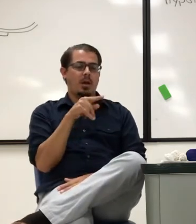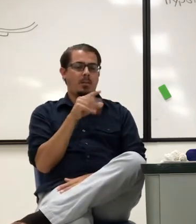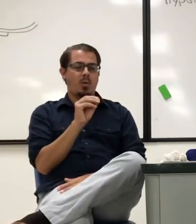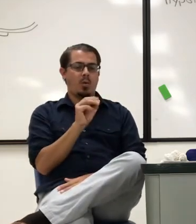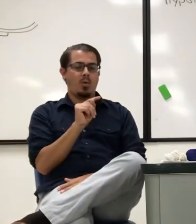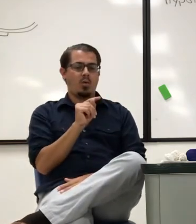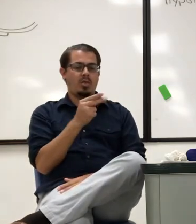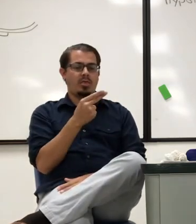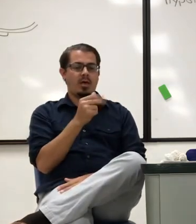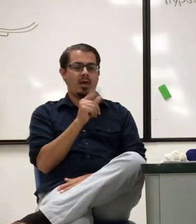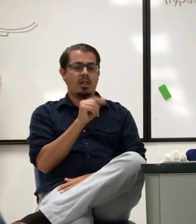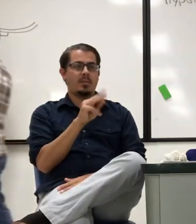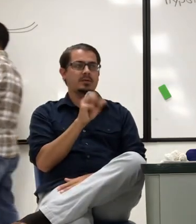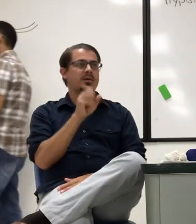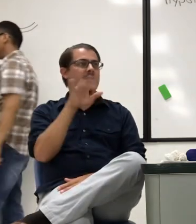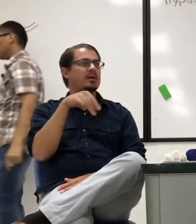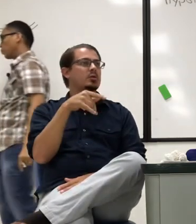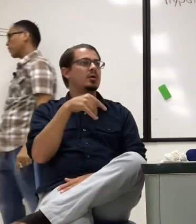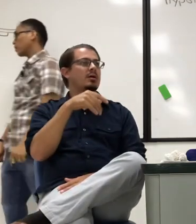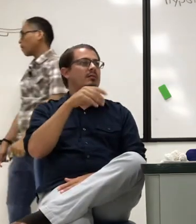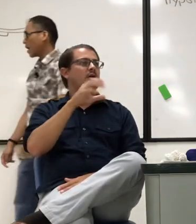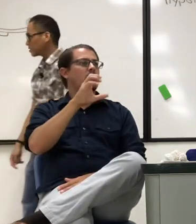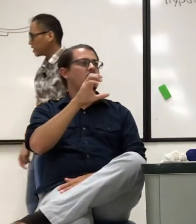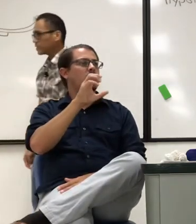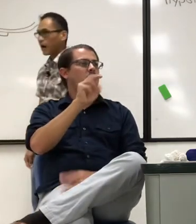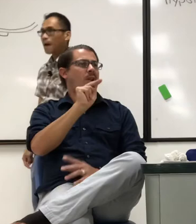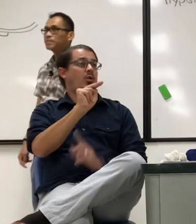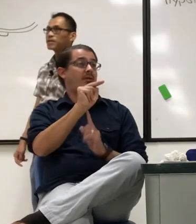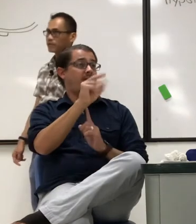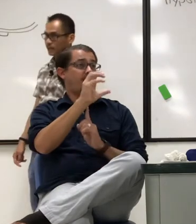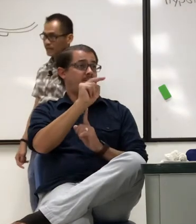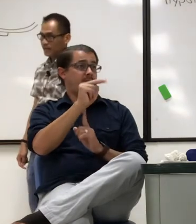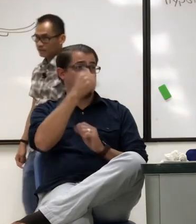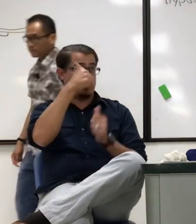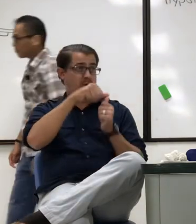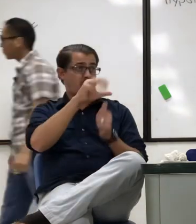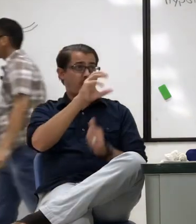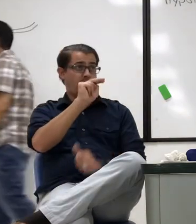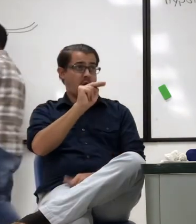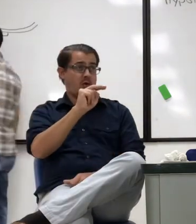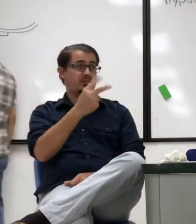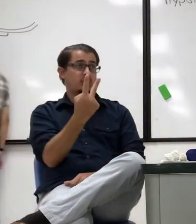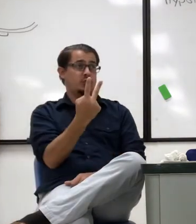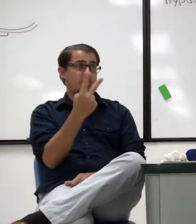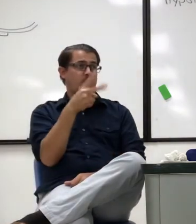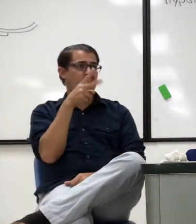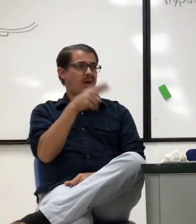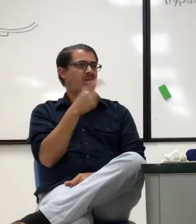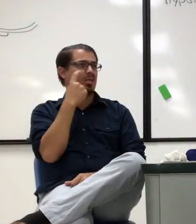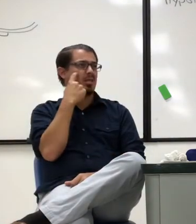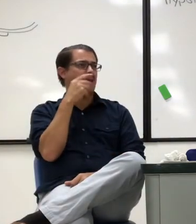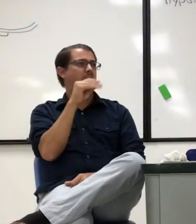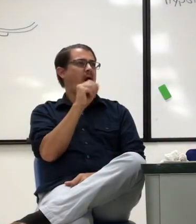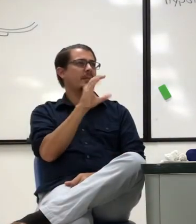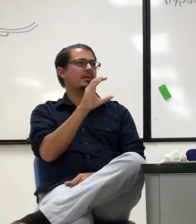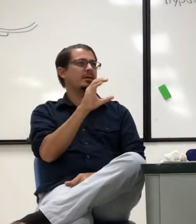This here is where you cut cranial nerve 2, where they cross. That's the optic chiasm. A little landmark.